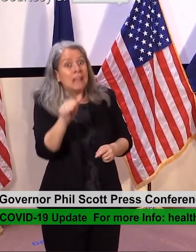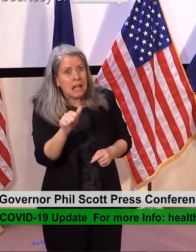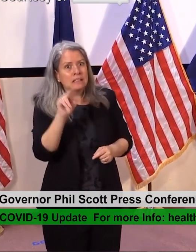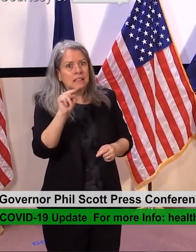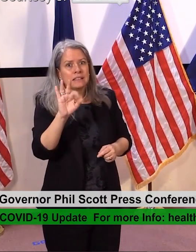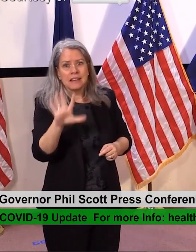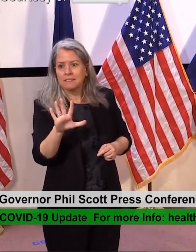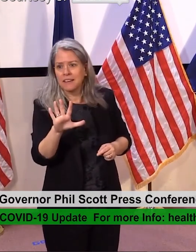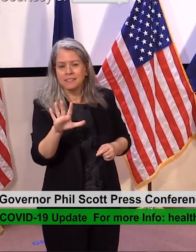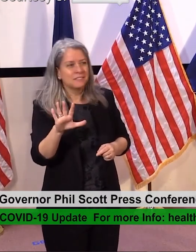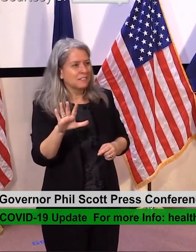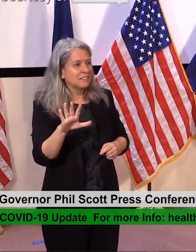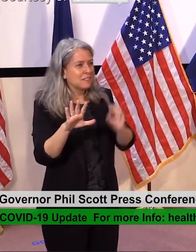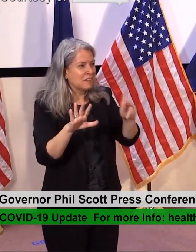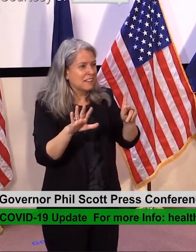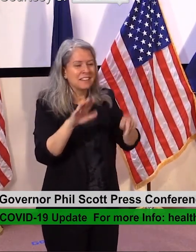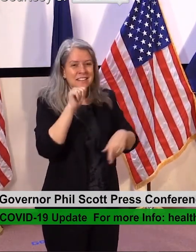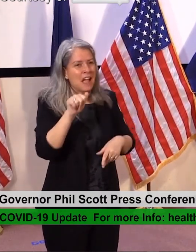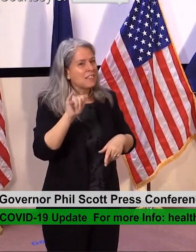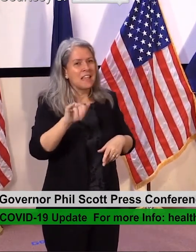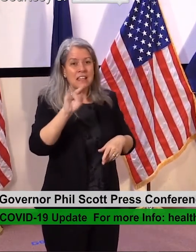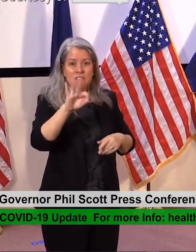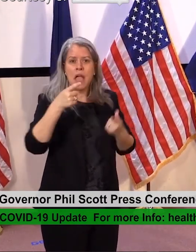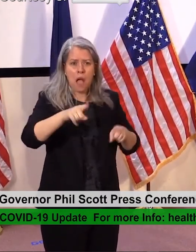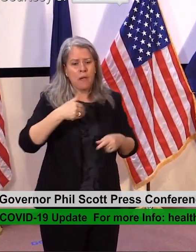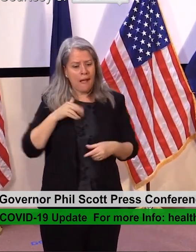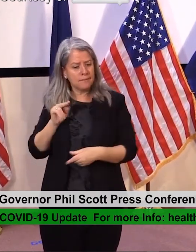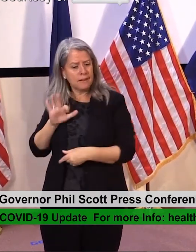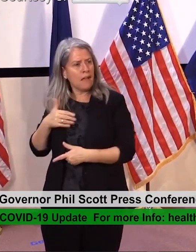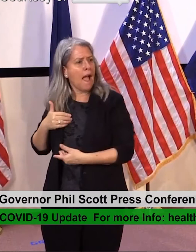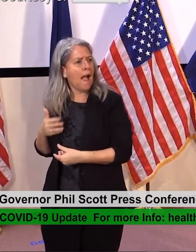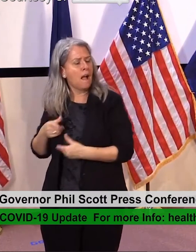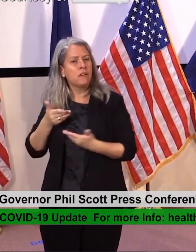mask. Don't take away from the frontline healthcare providers at this point in time.